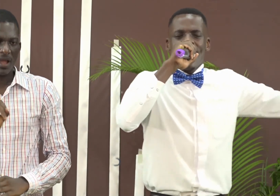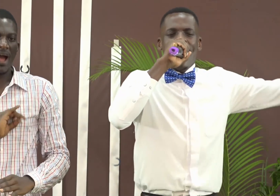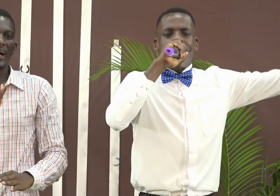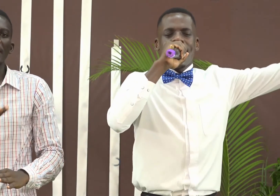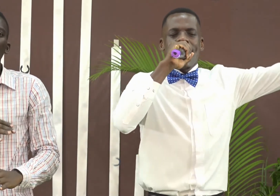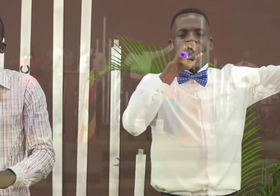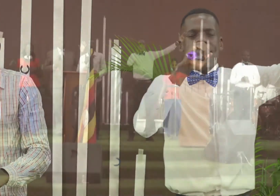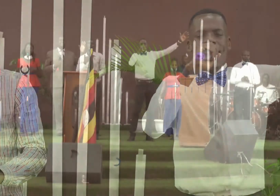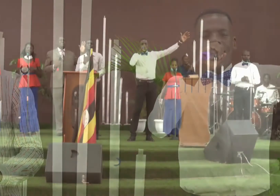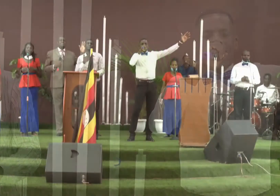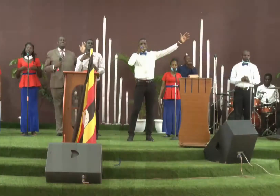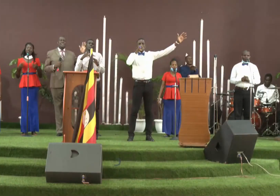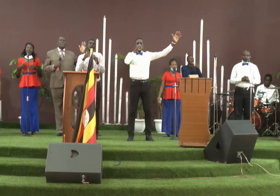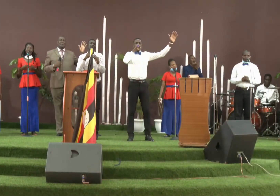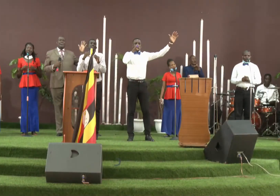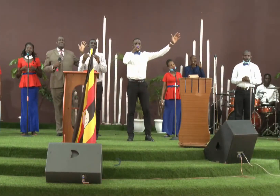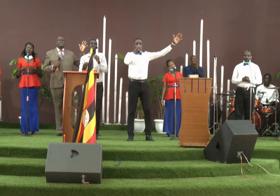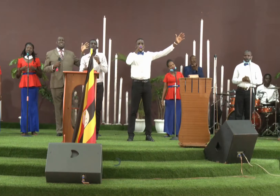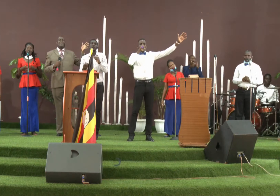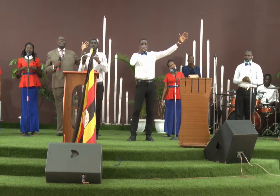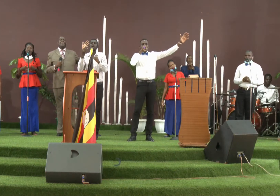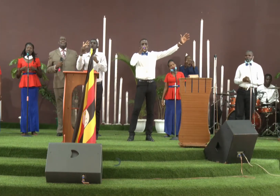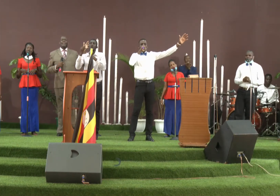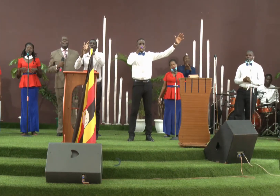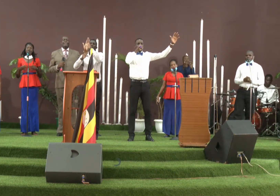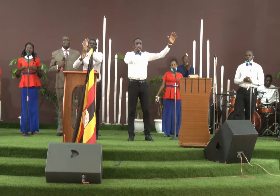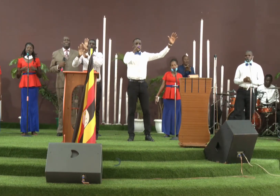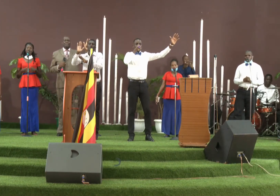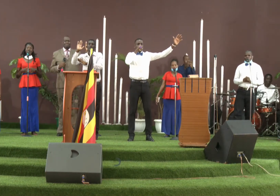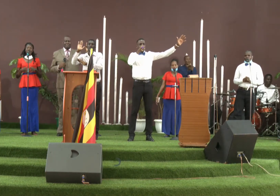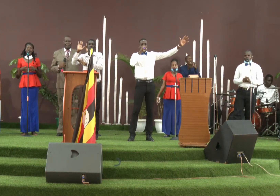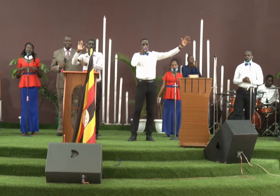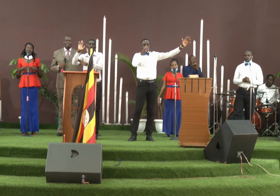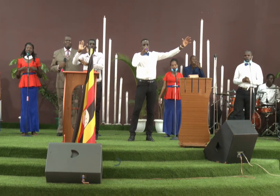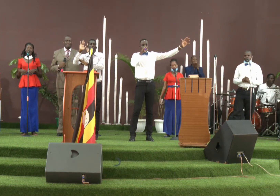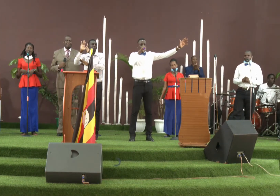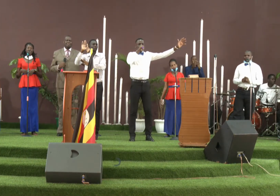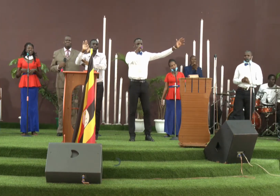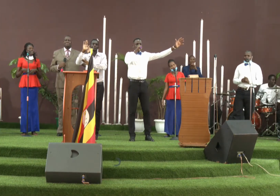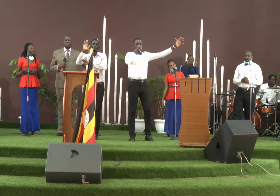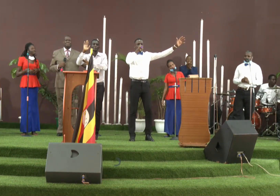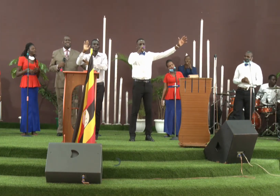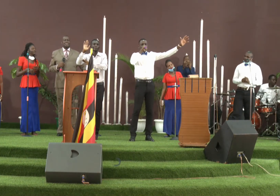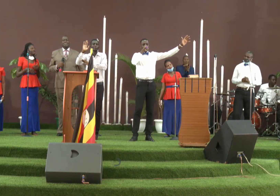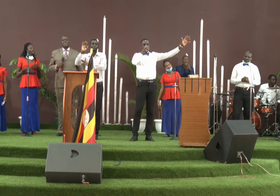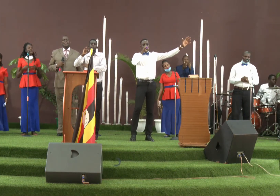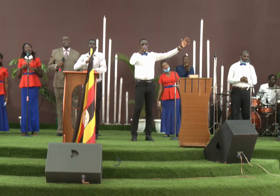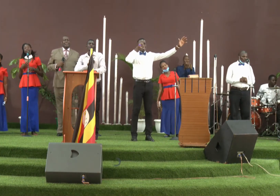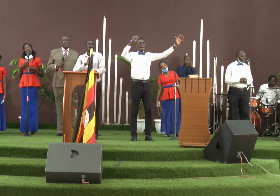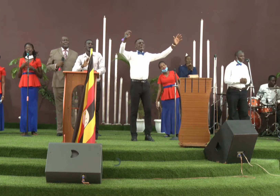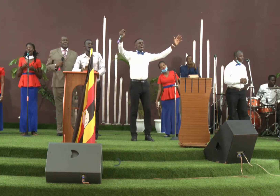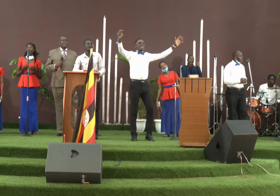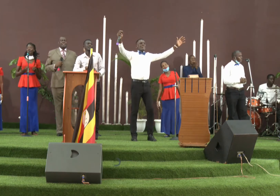God. I am a child of God. Come on, church. Raise your voice and declare